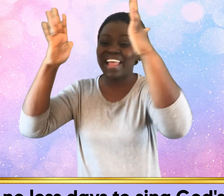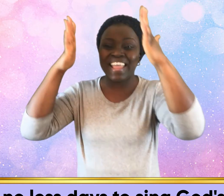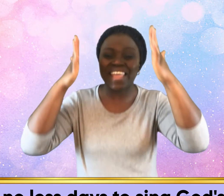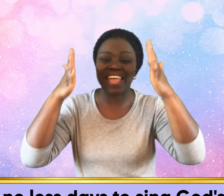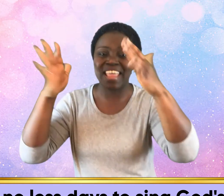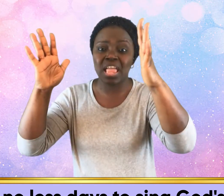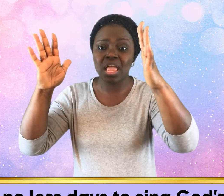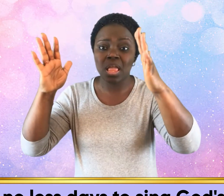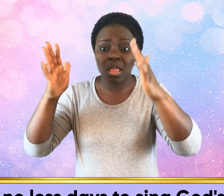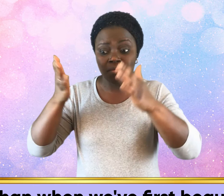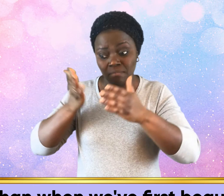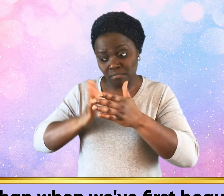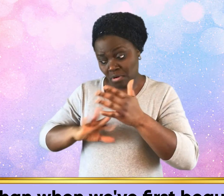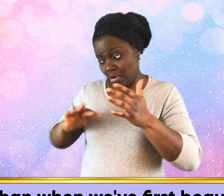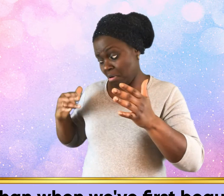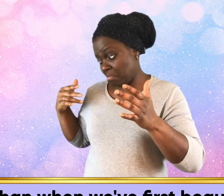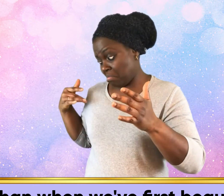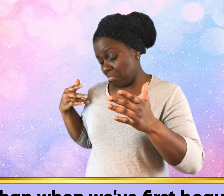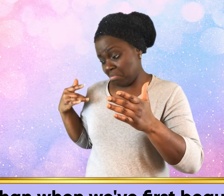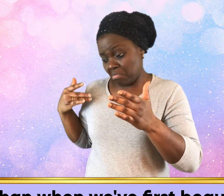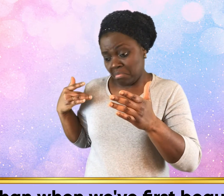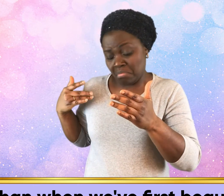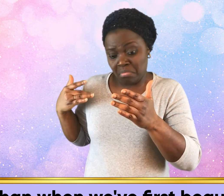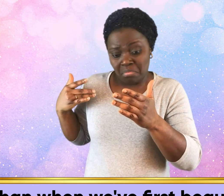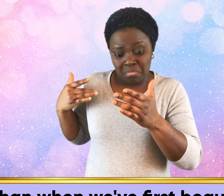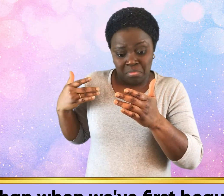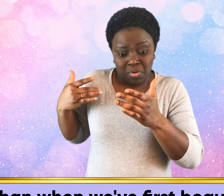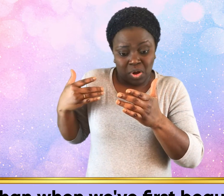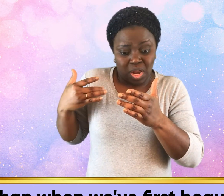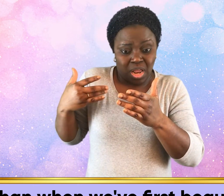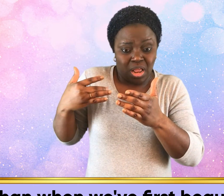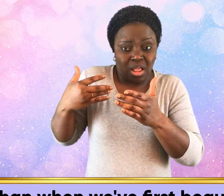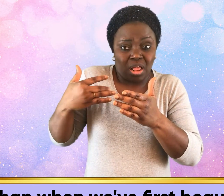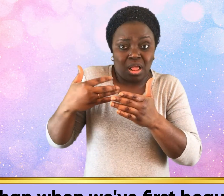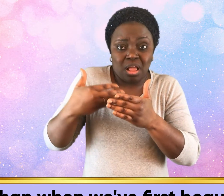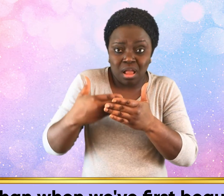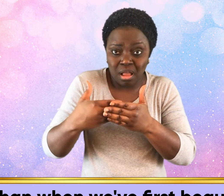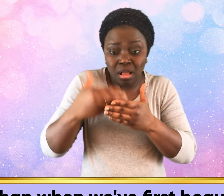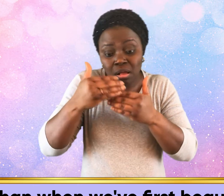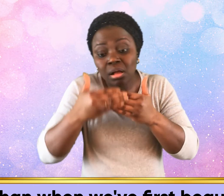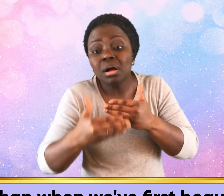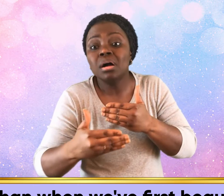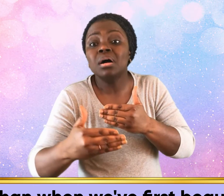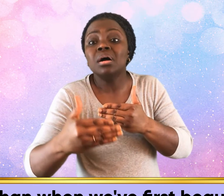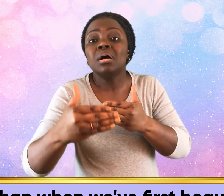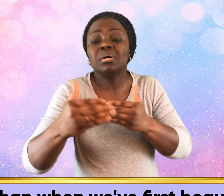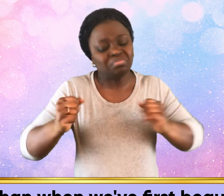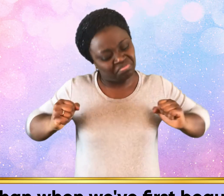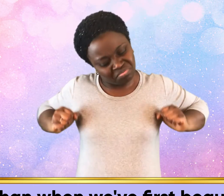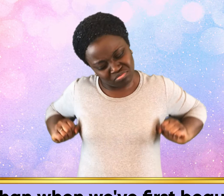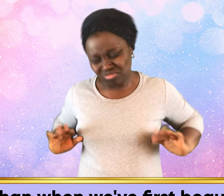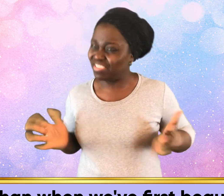prayers Than when we first begun